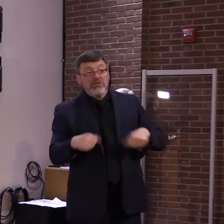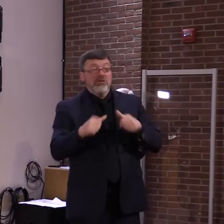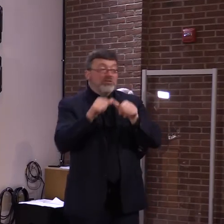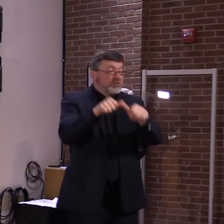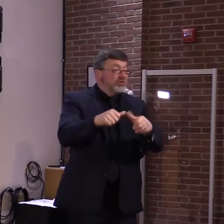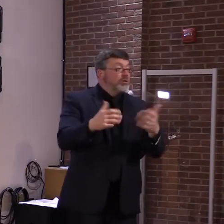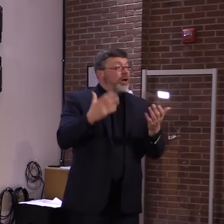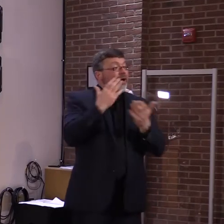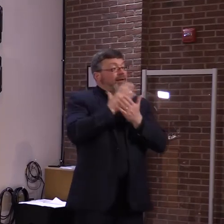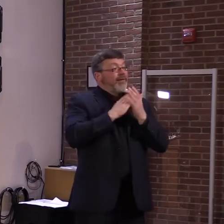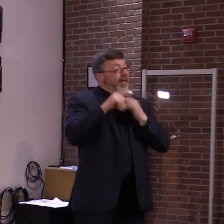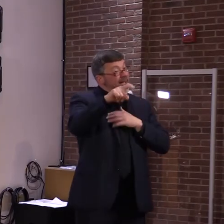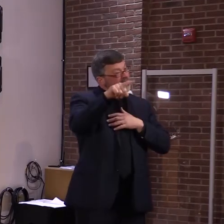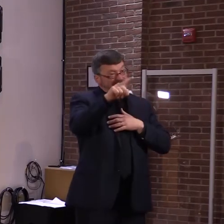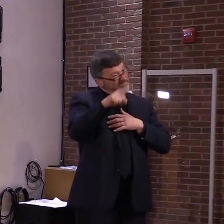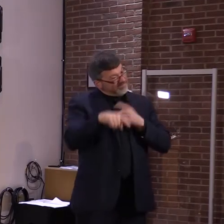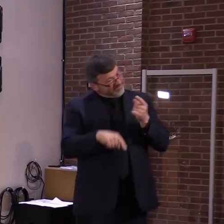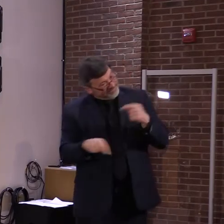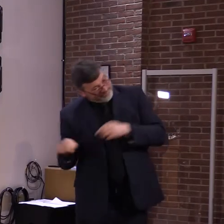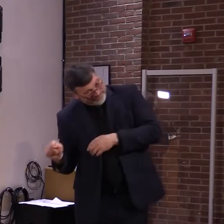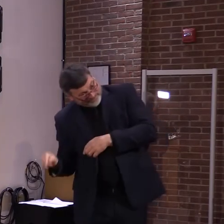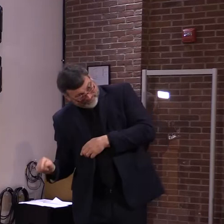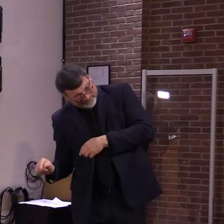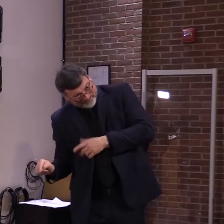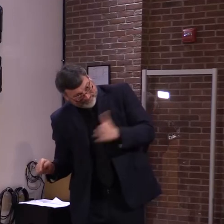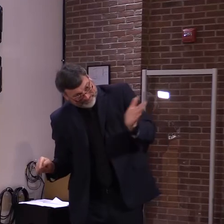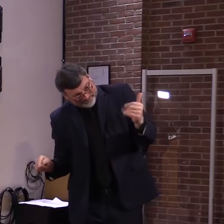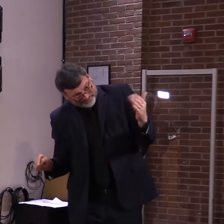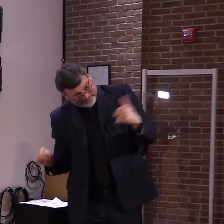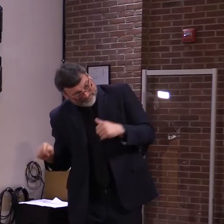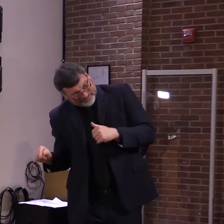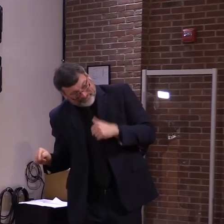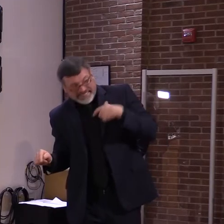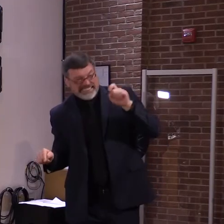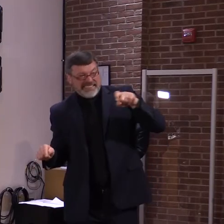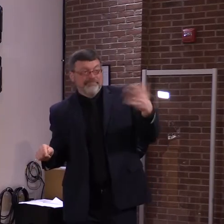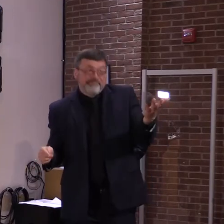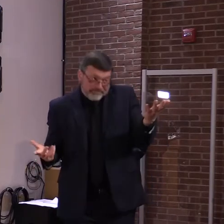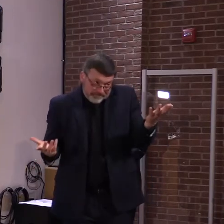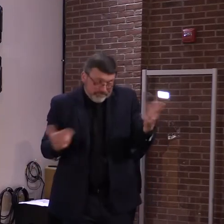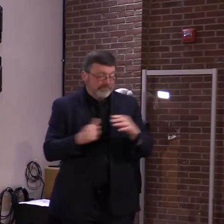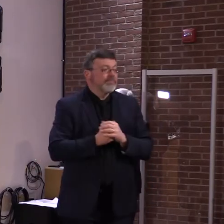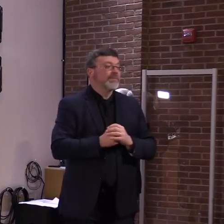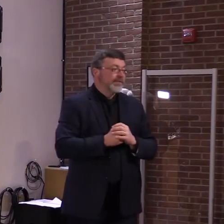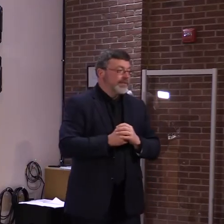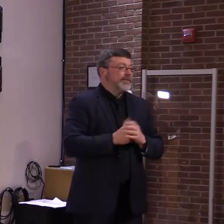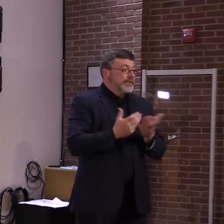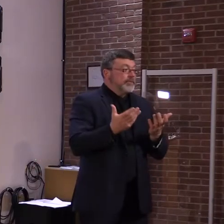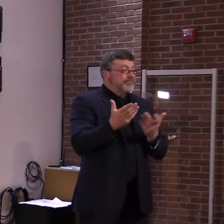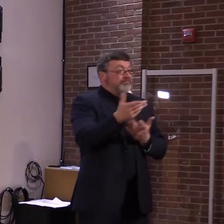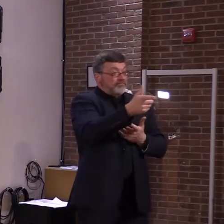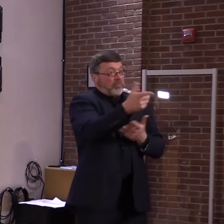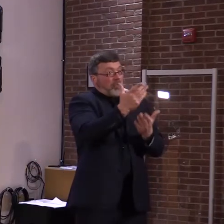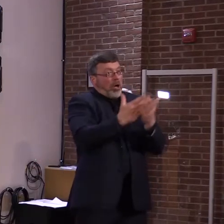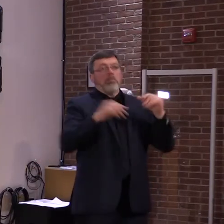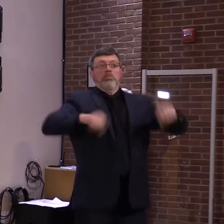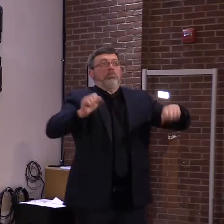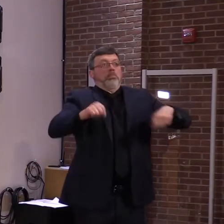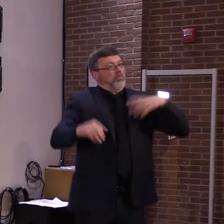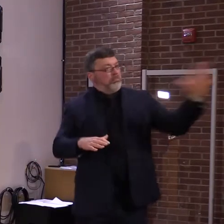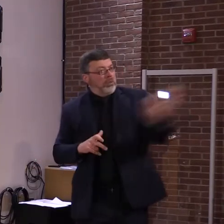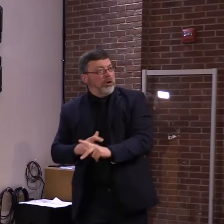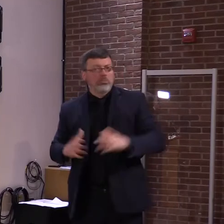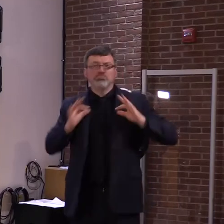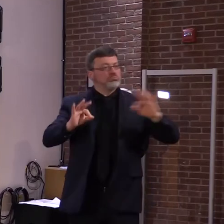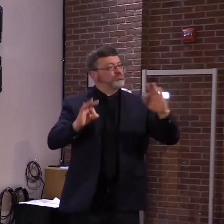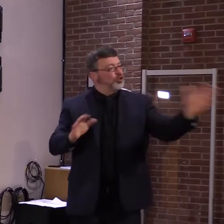back and who would rather come back. So, again, we're working through all of those scenarios, and stay